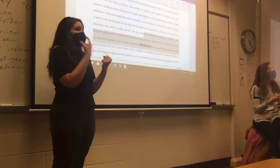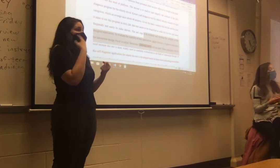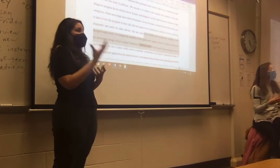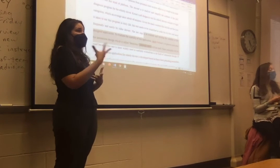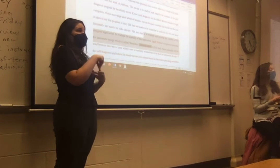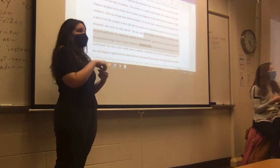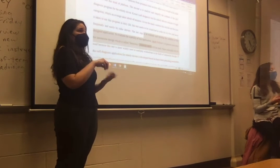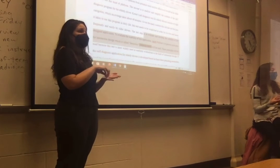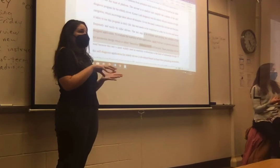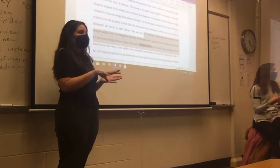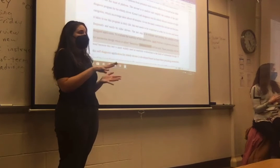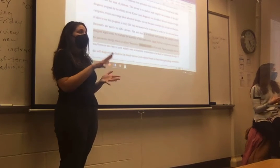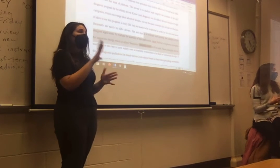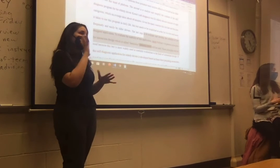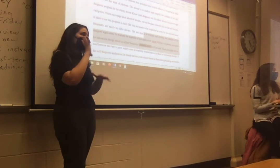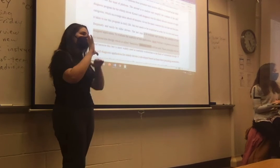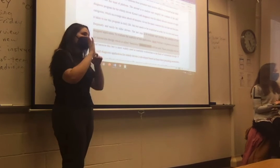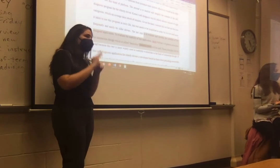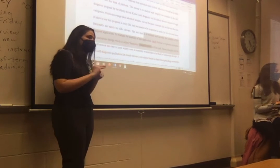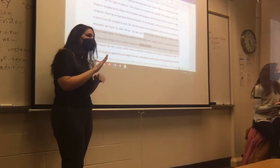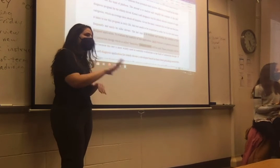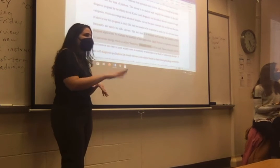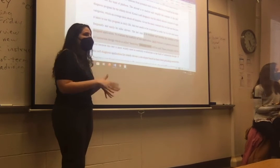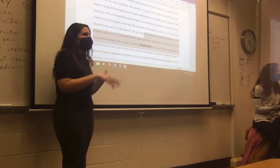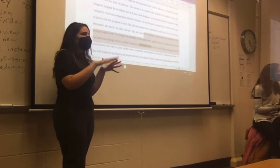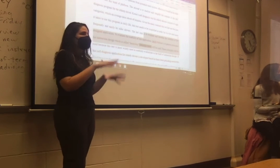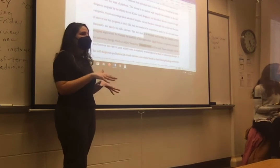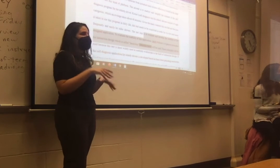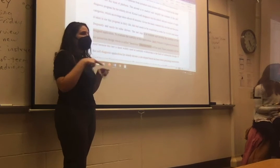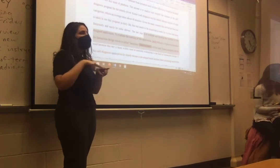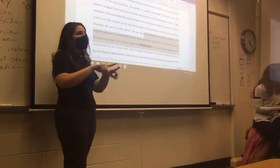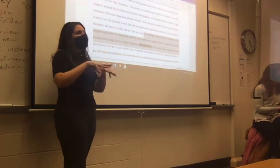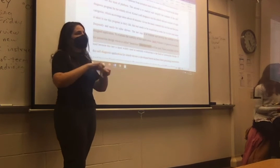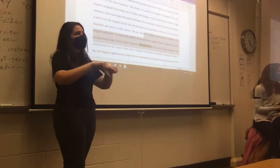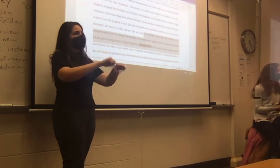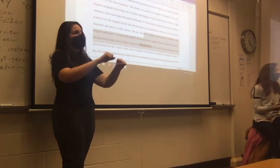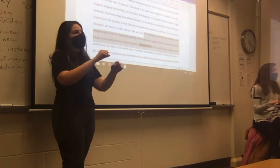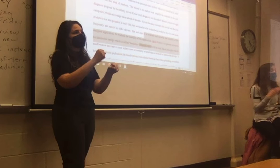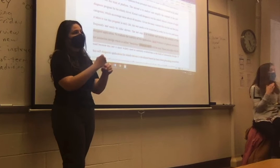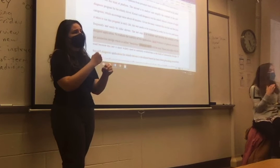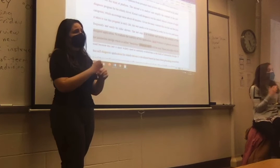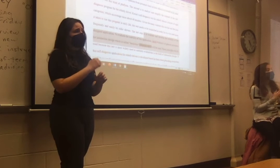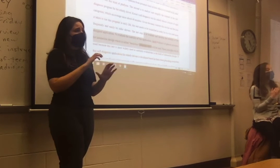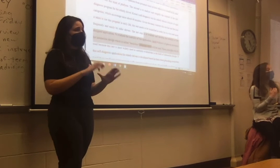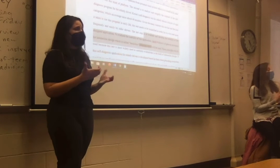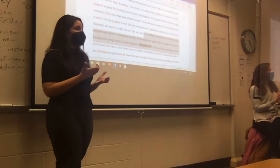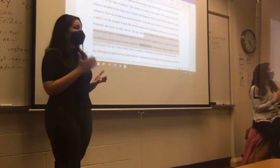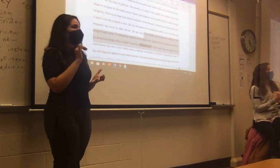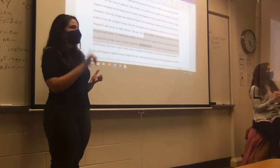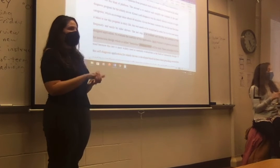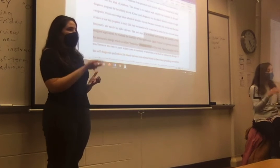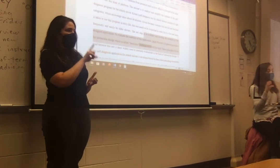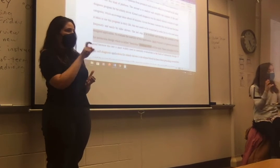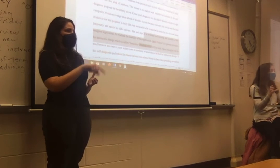reduces their anxiety when taking statistics courses, right? That is a testable question because you have two